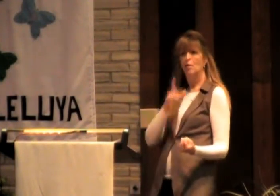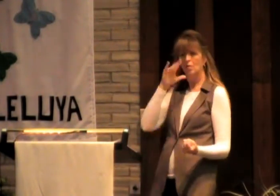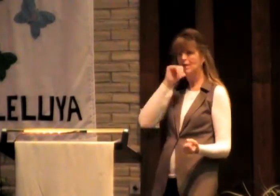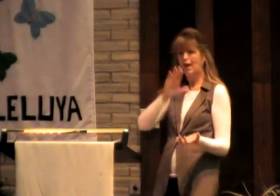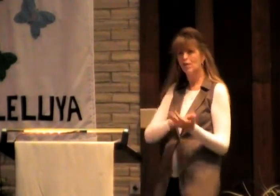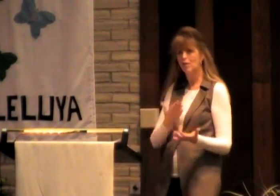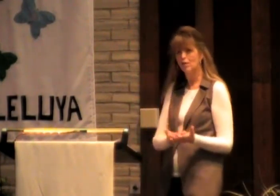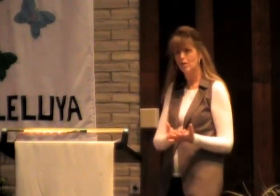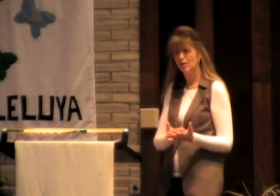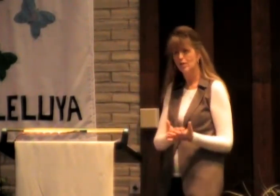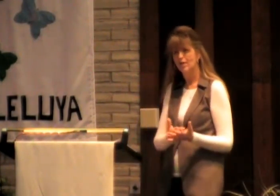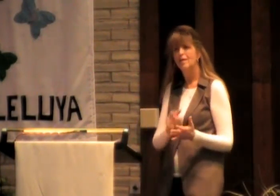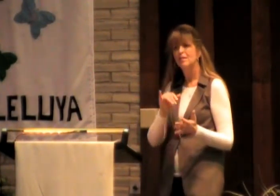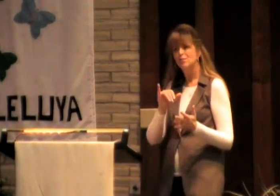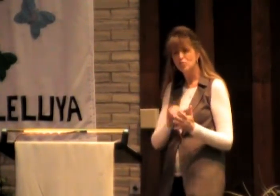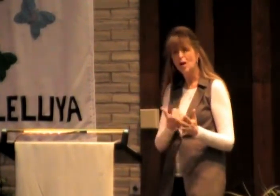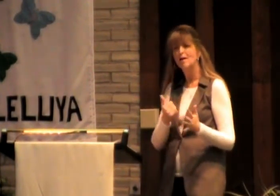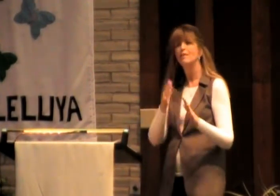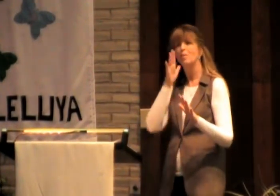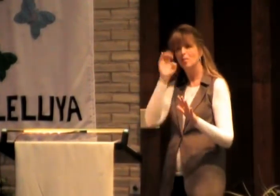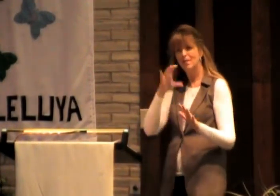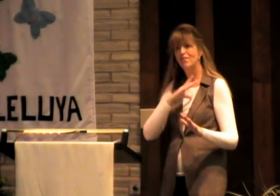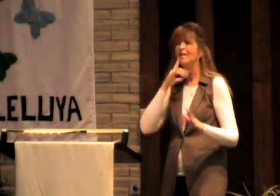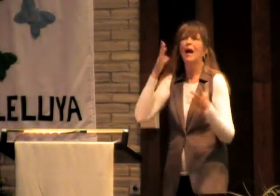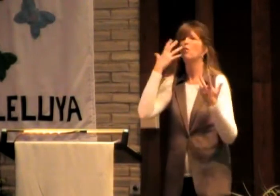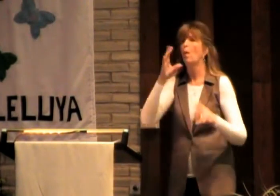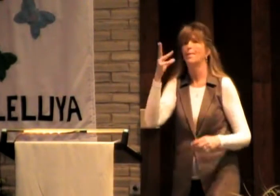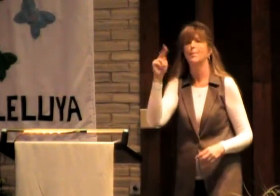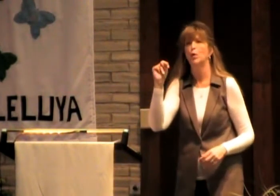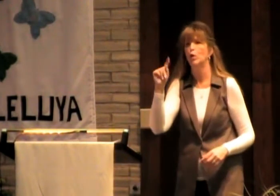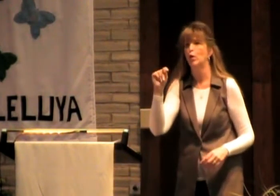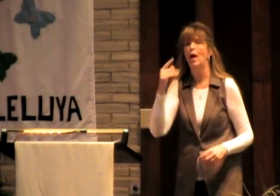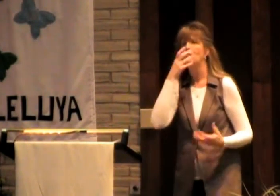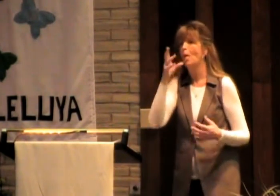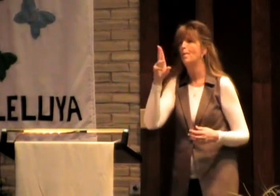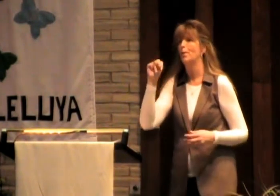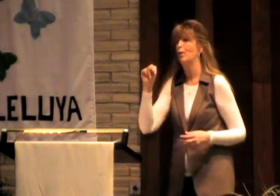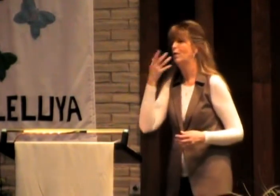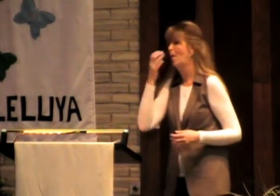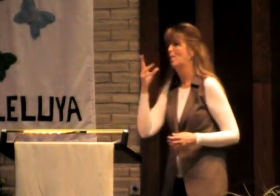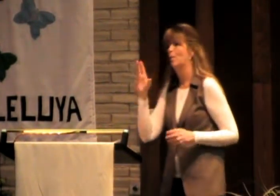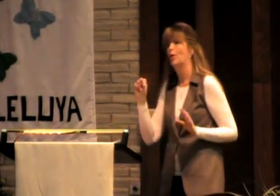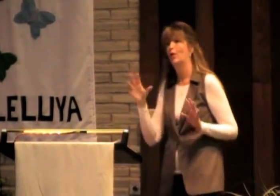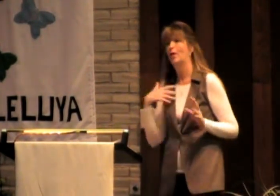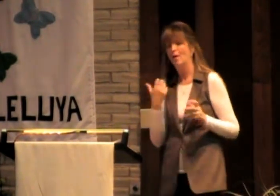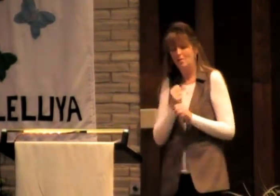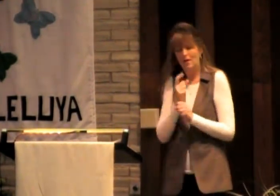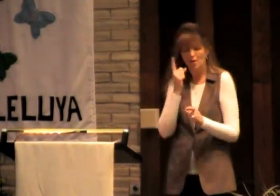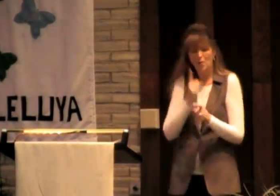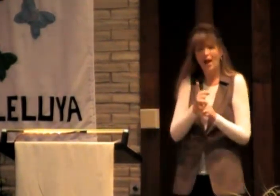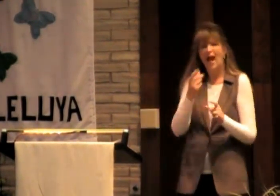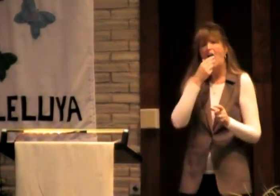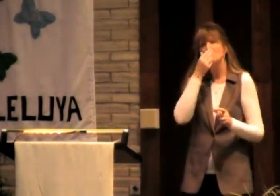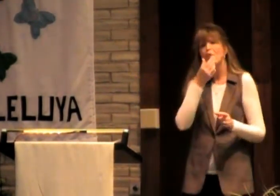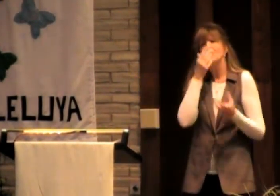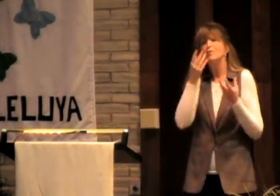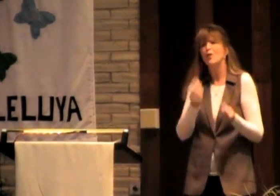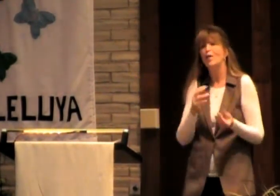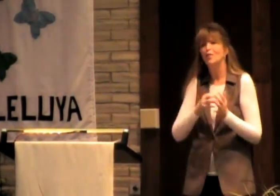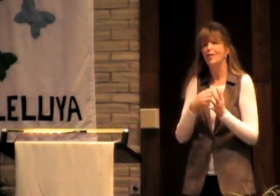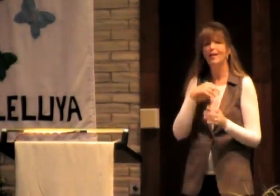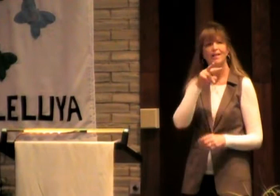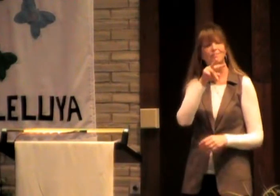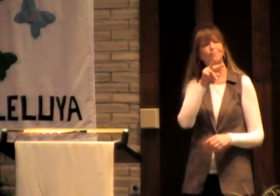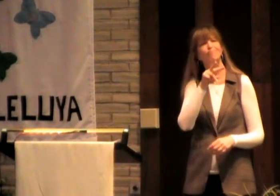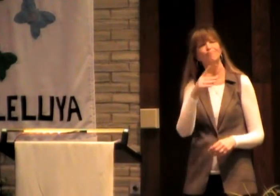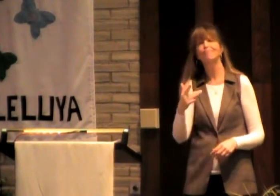when you open the oven, the heat comes out, and it's hot. And, you know, he didn't want them to burn. He didn't, you know, I kept saying, why do you keep checking